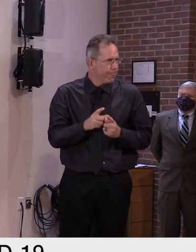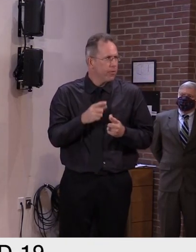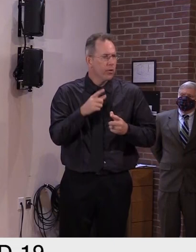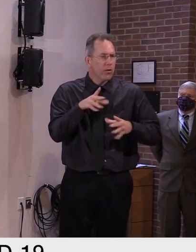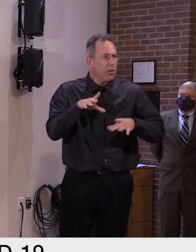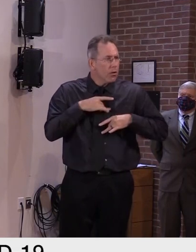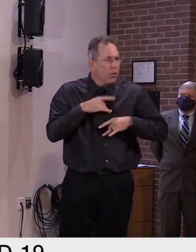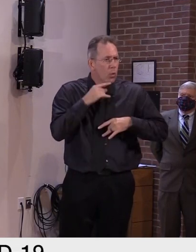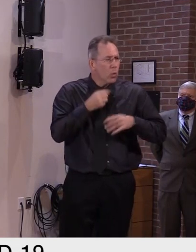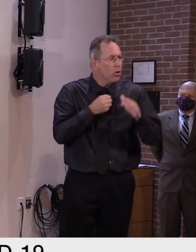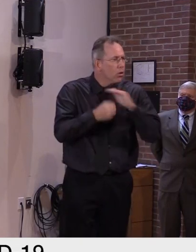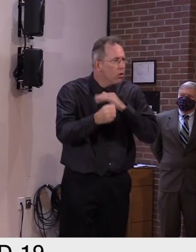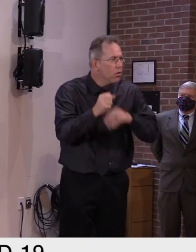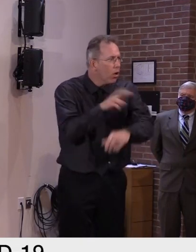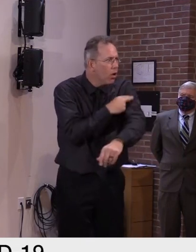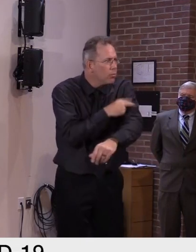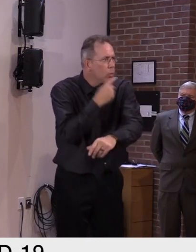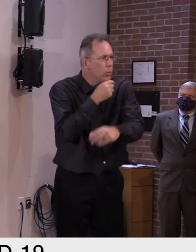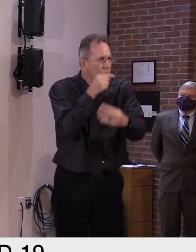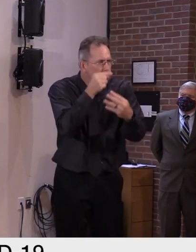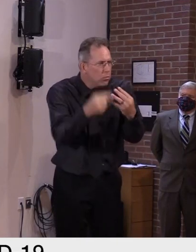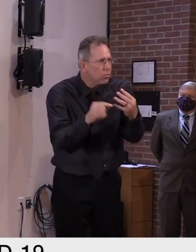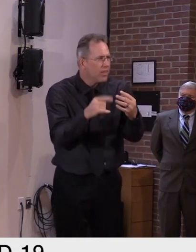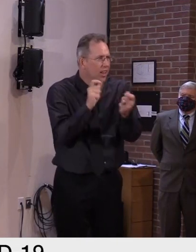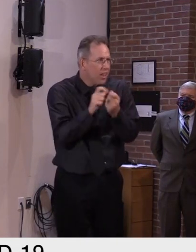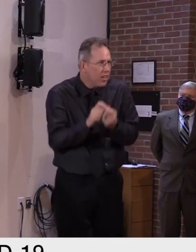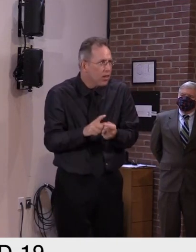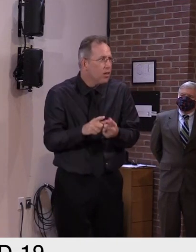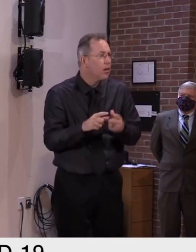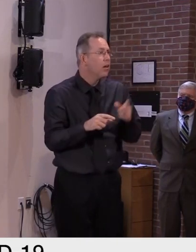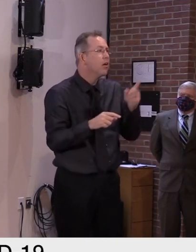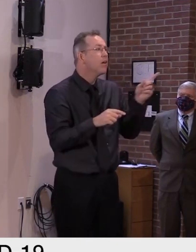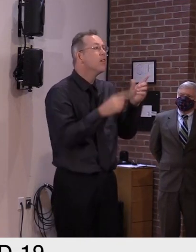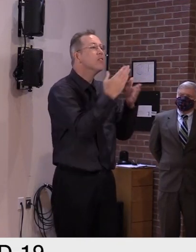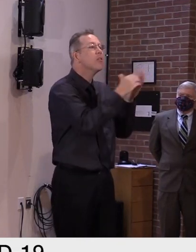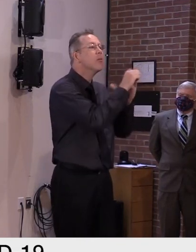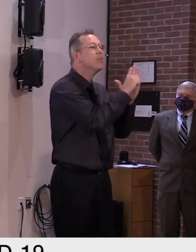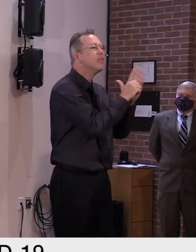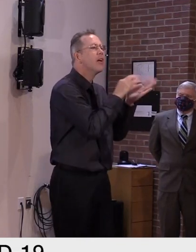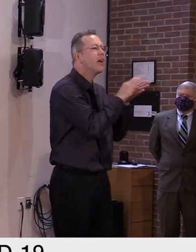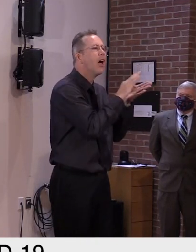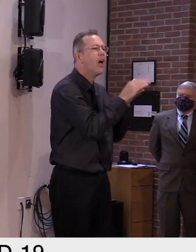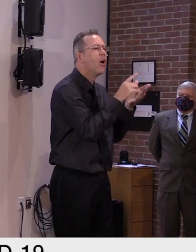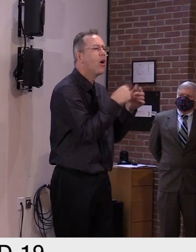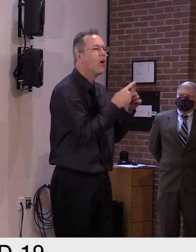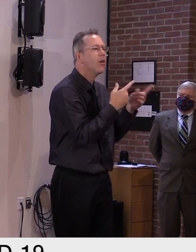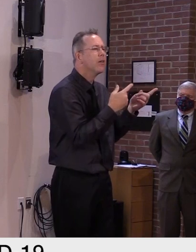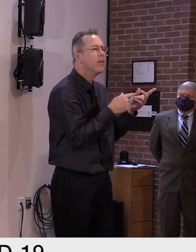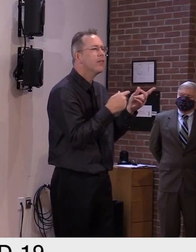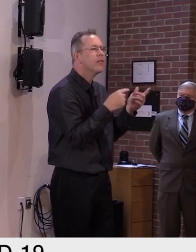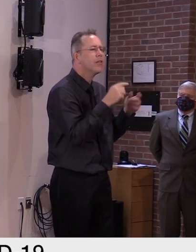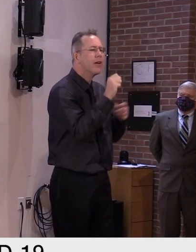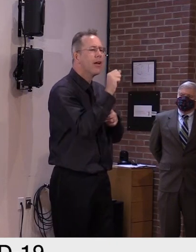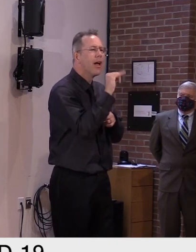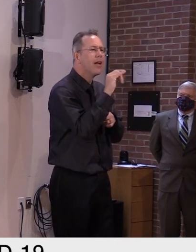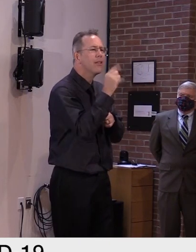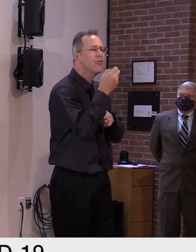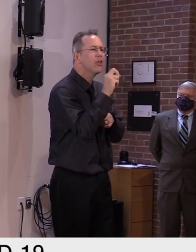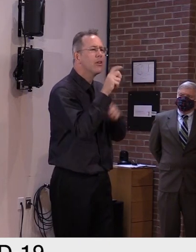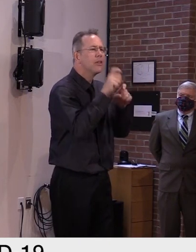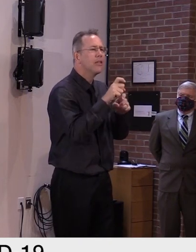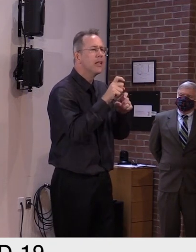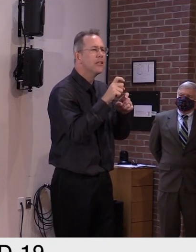some states include antigen positives, some don't. Some include antigen tests in their total tests, some don't. Some do it